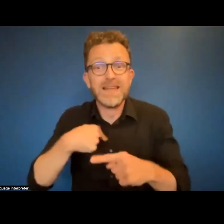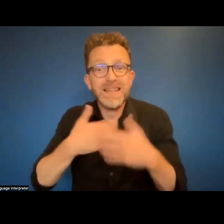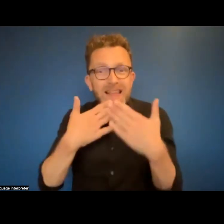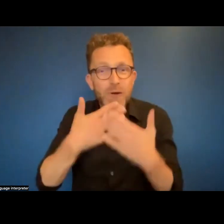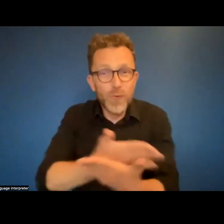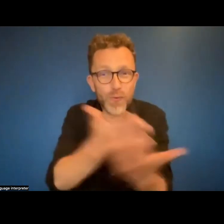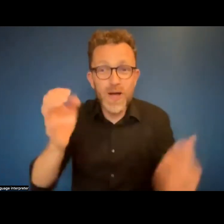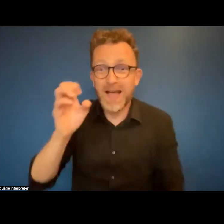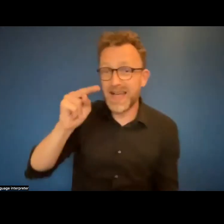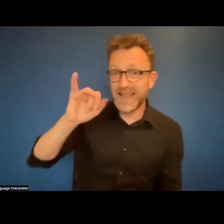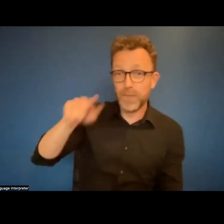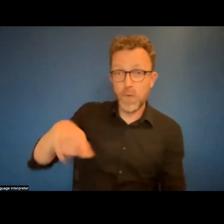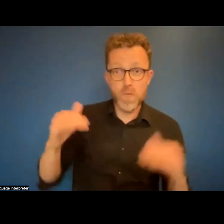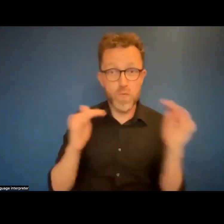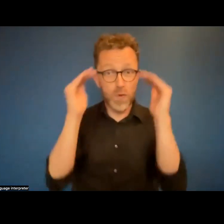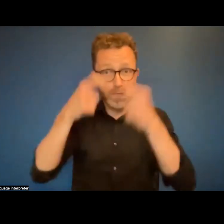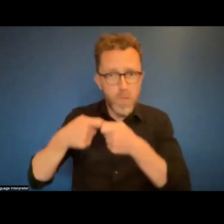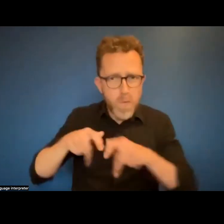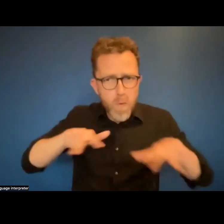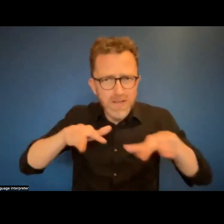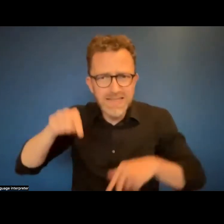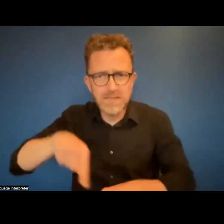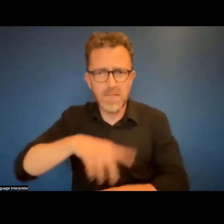I hope you have a good rest of the COSP.